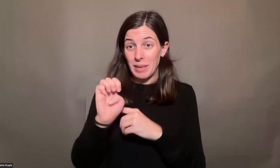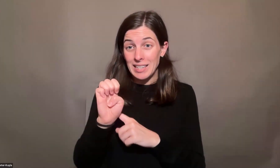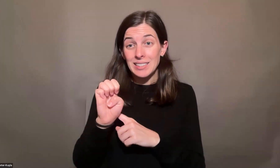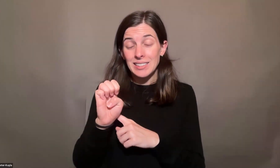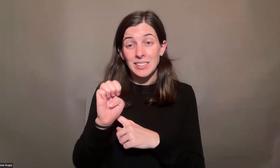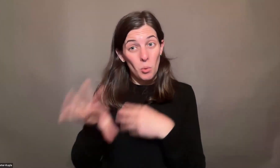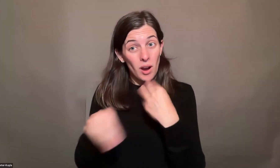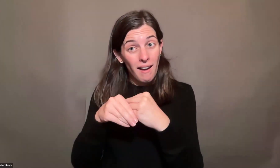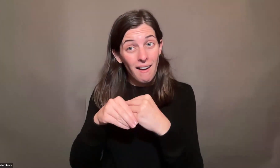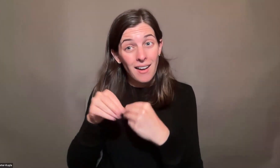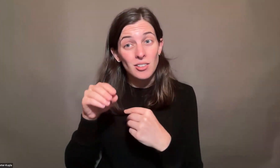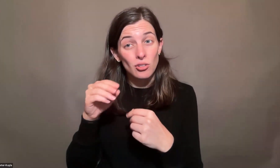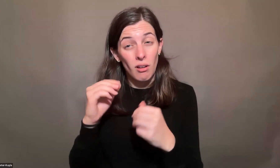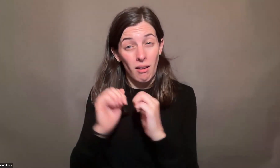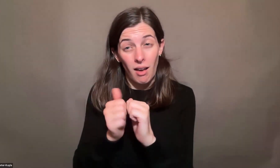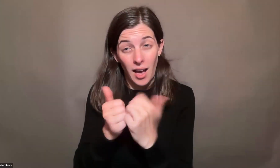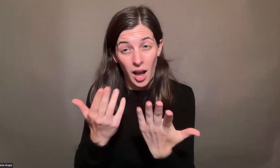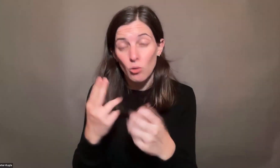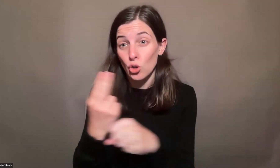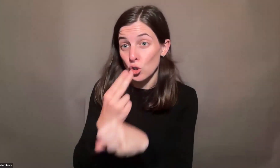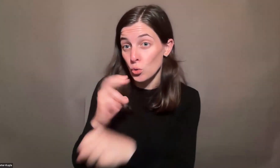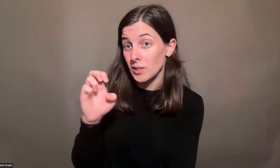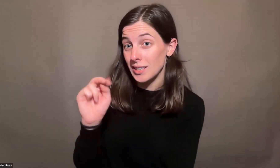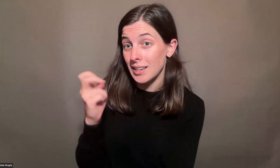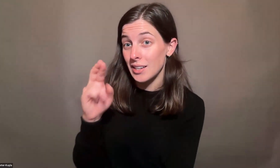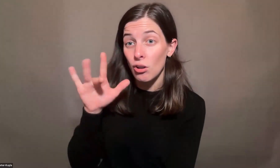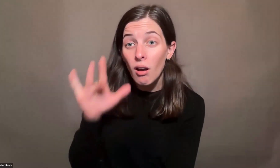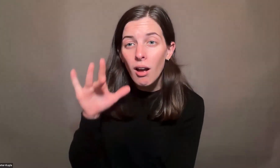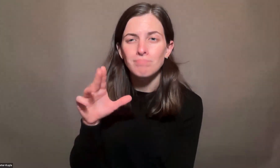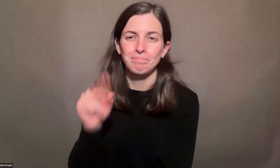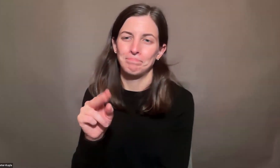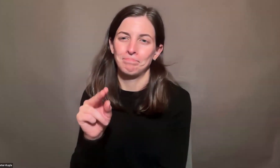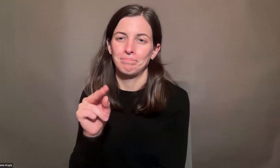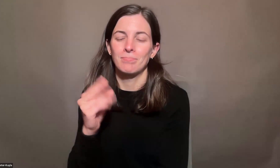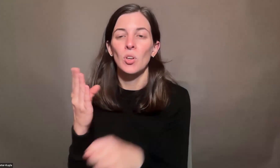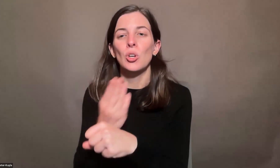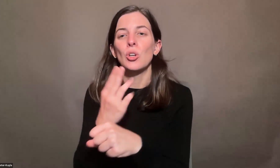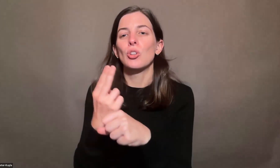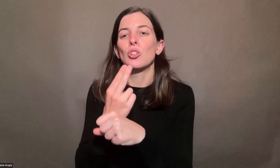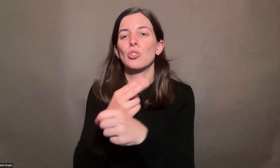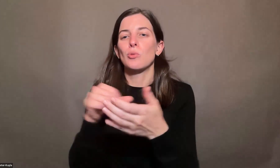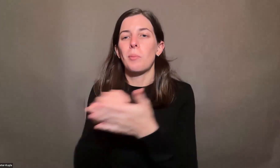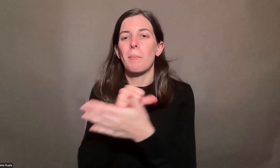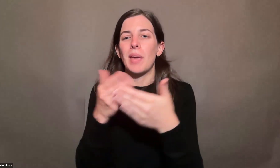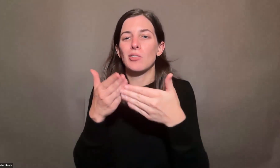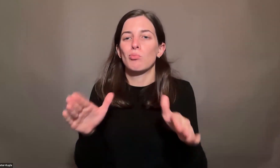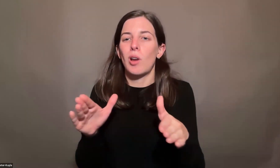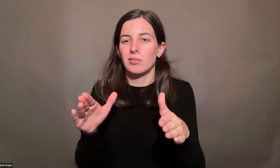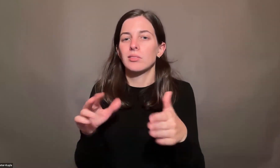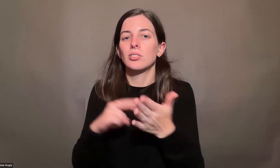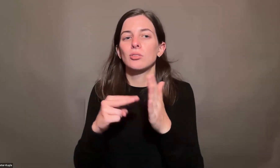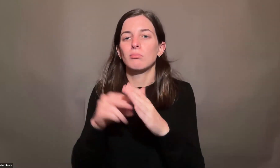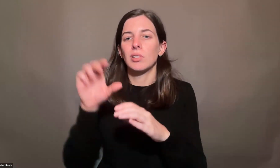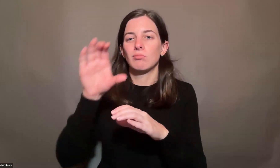page. Use page breaks instead. Use tabs instead of spaces if you really do need to separate text, and use the